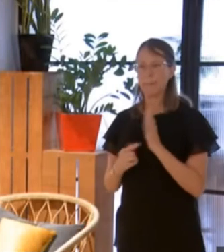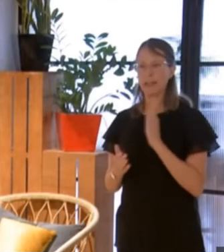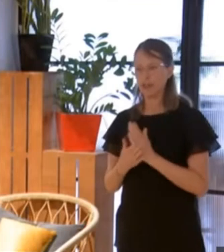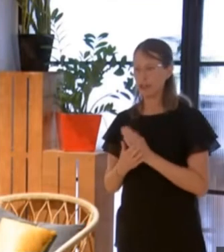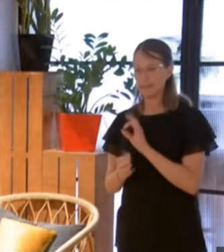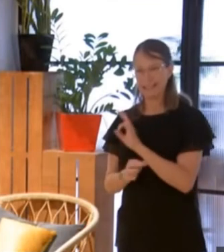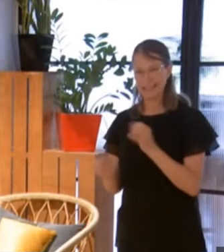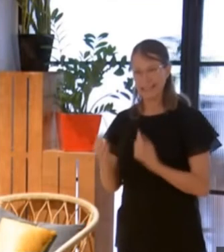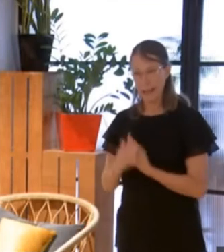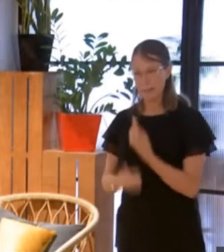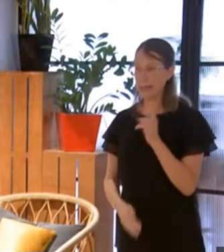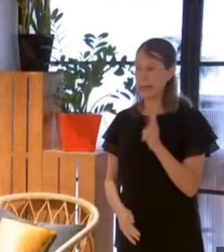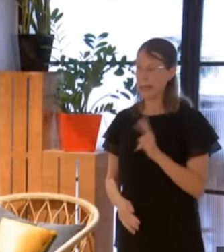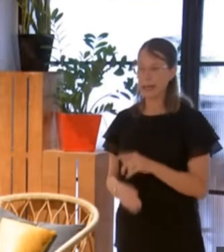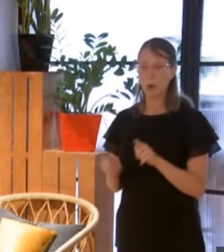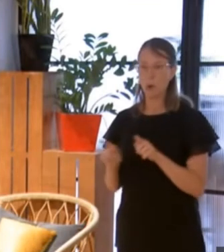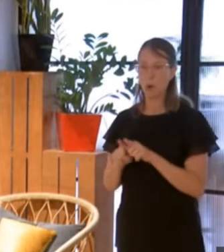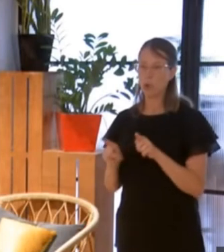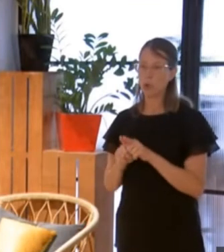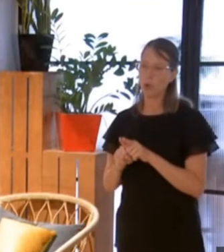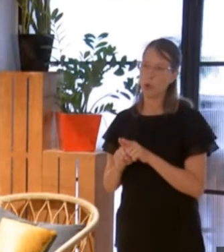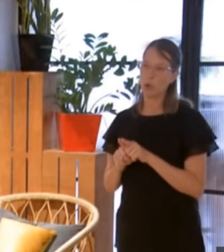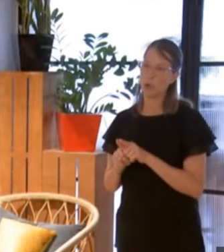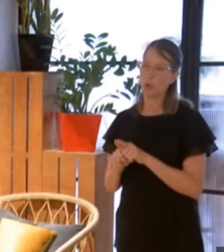I know that the Health Minister also spoke